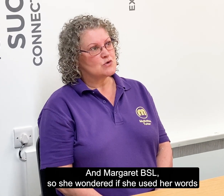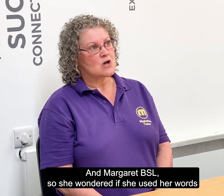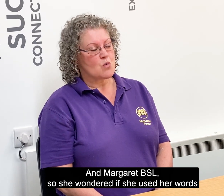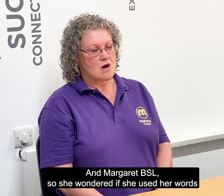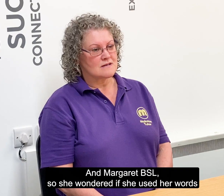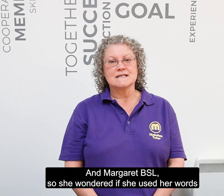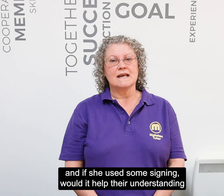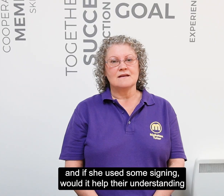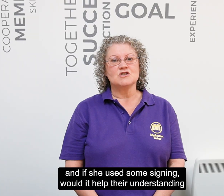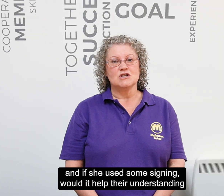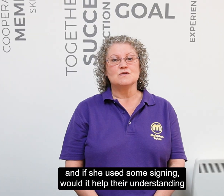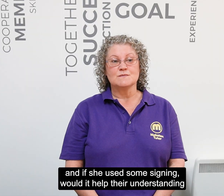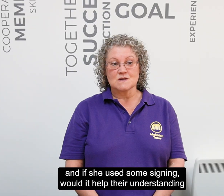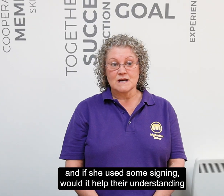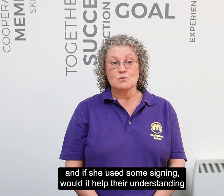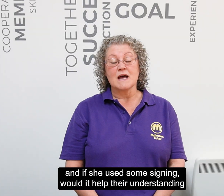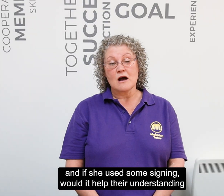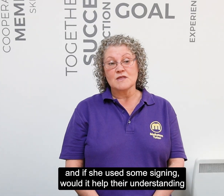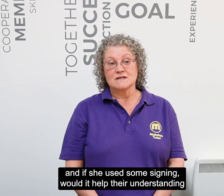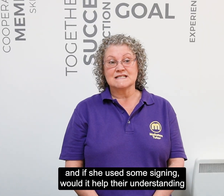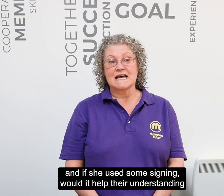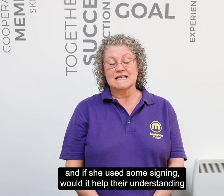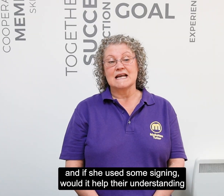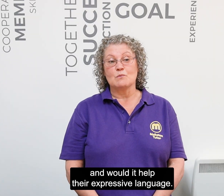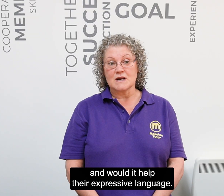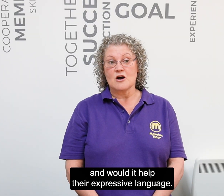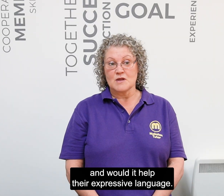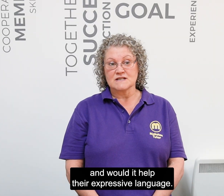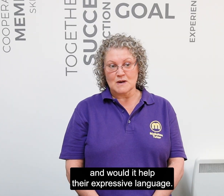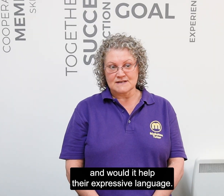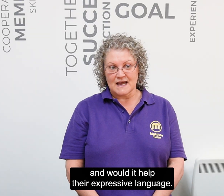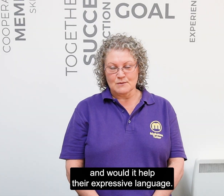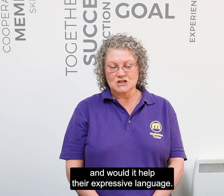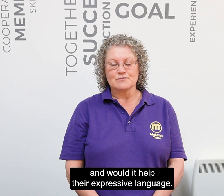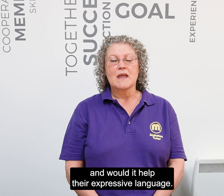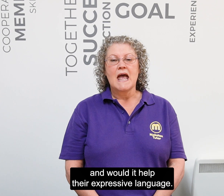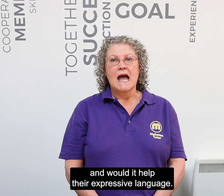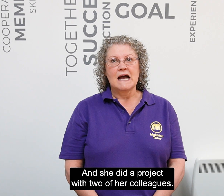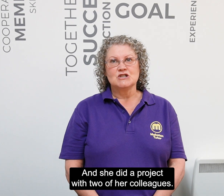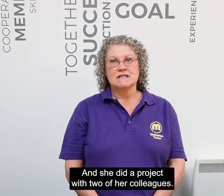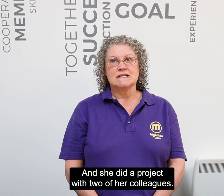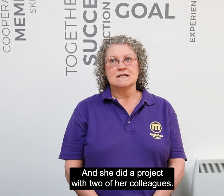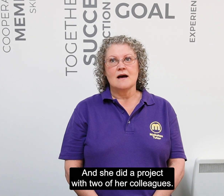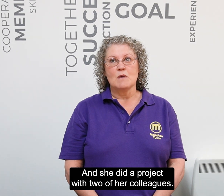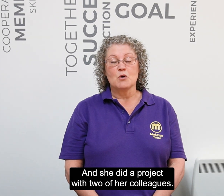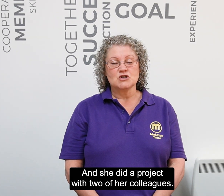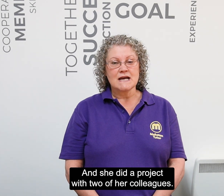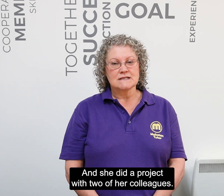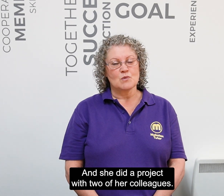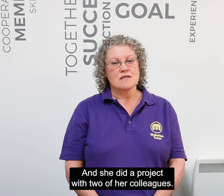her words and if she used some signing, would it help their understanding and would it help their expressive language? And she did a project with